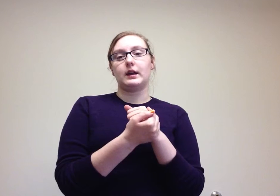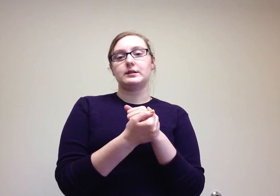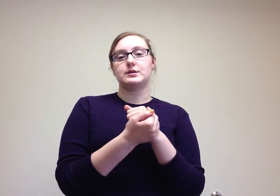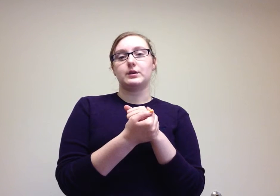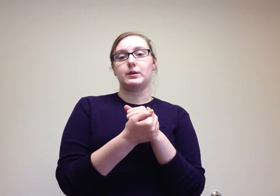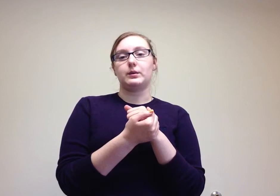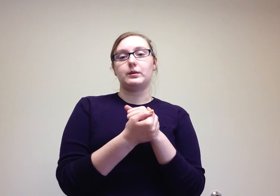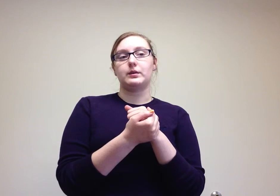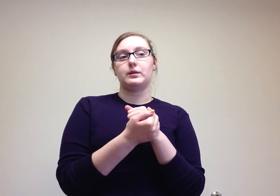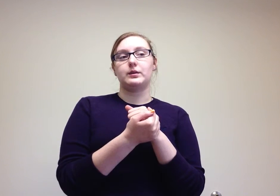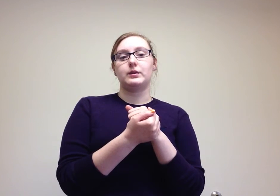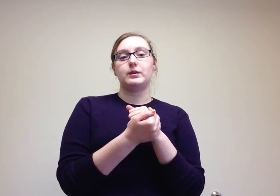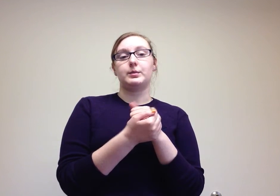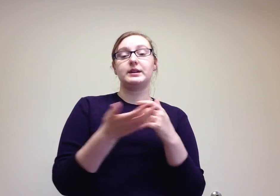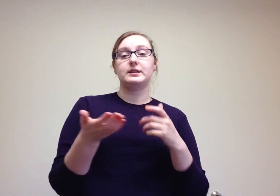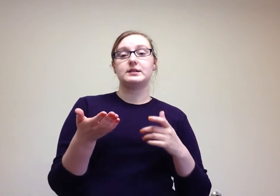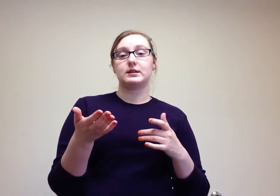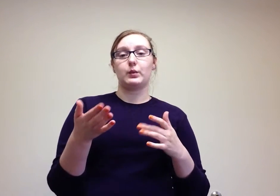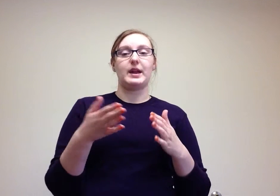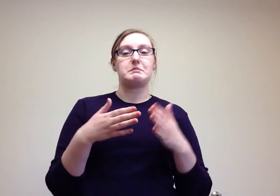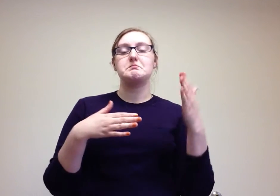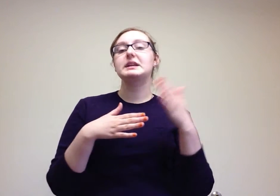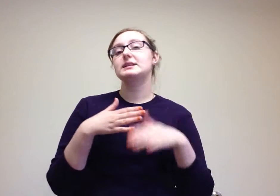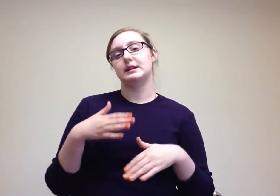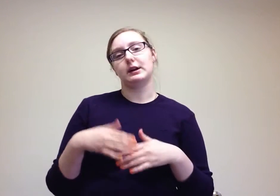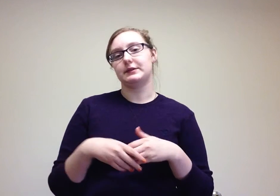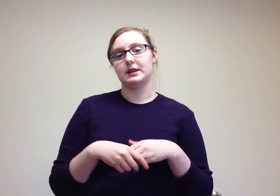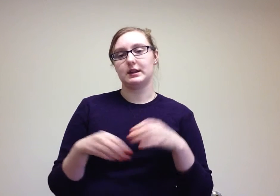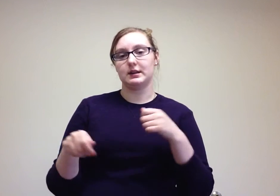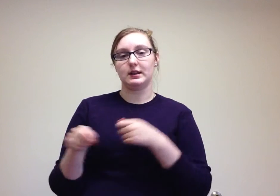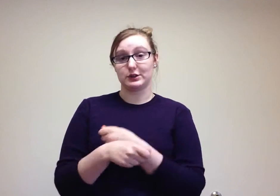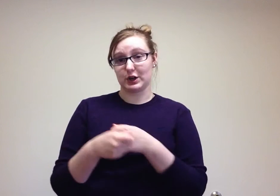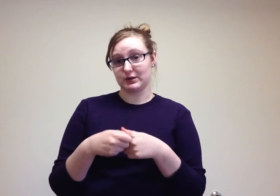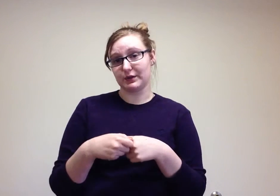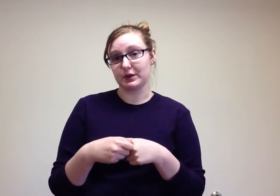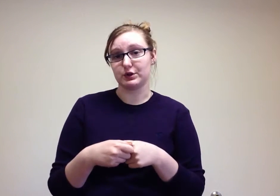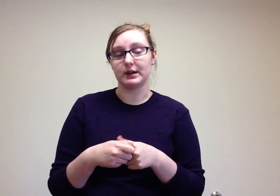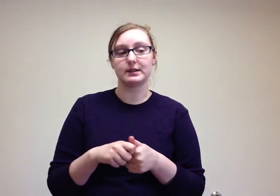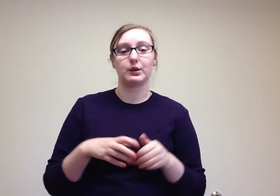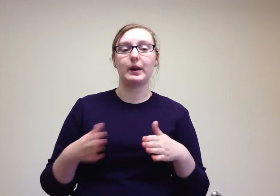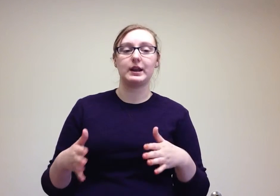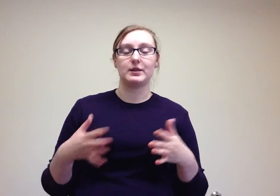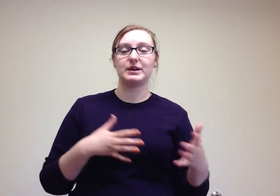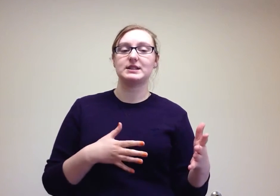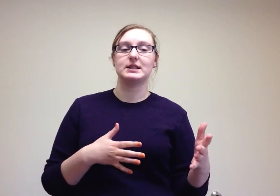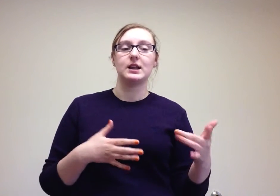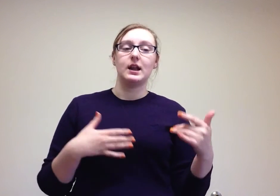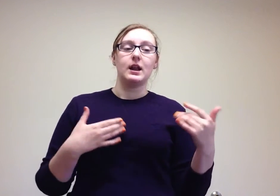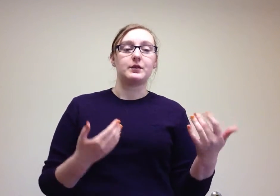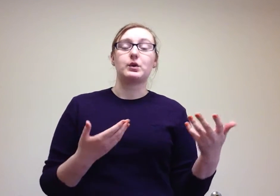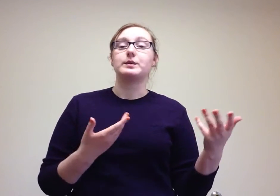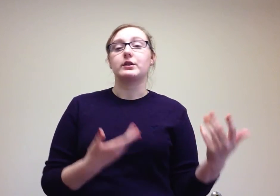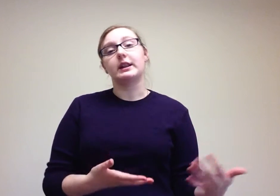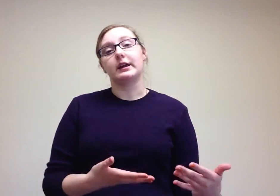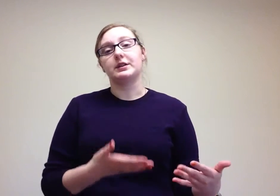and so the police went minutes later after they did the exchange for the drugs, and they went in, they busted, and the girl was already lying on the